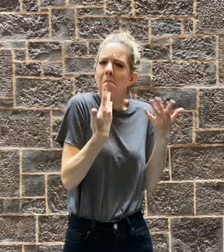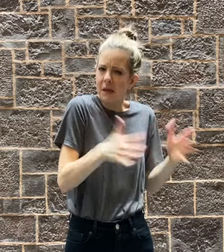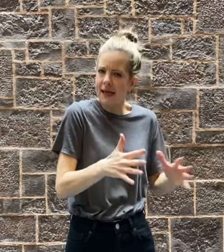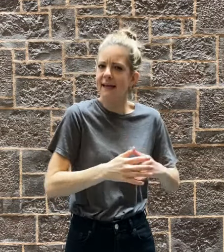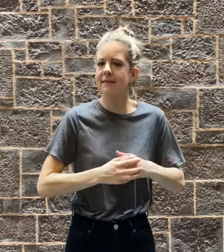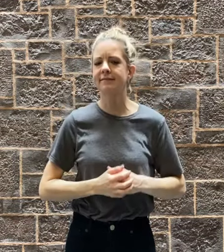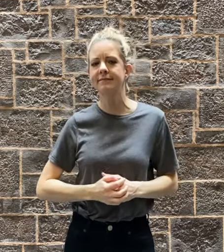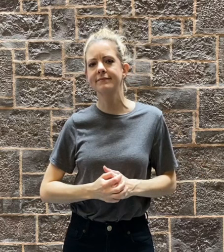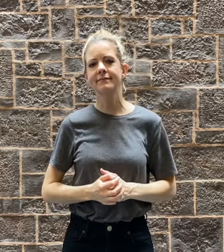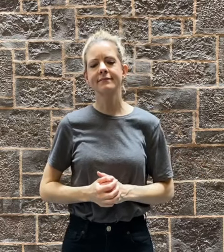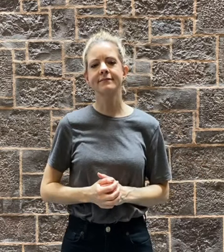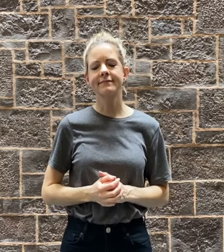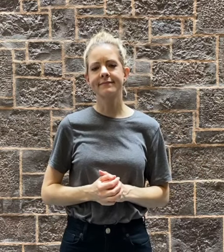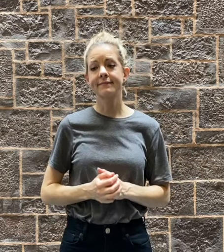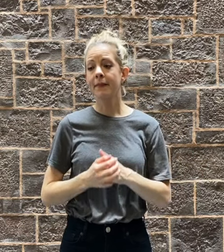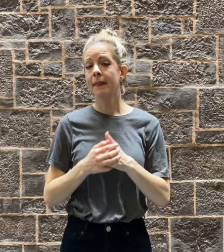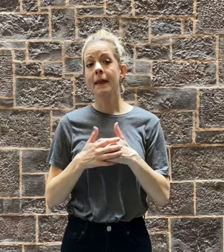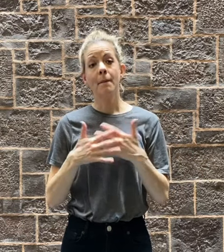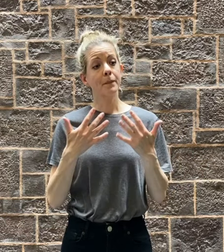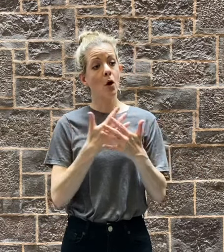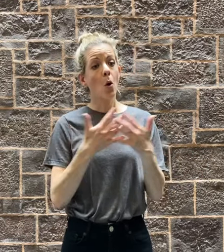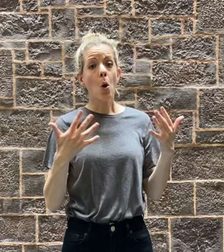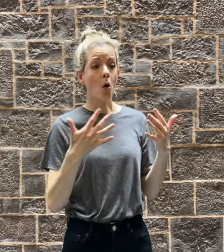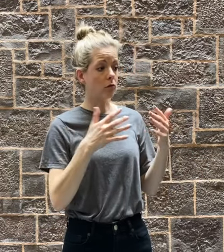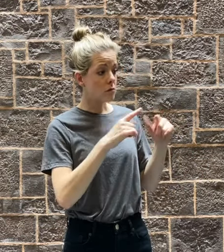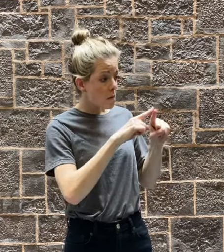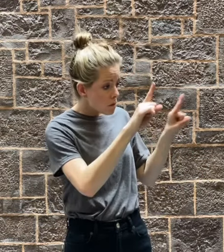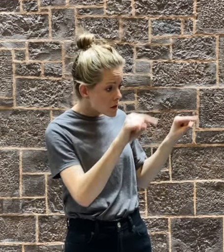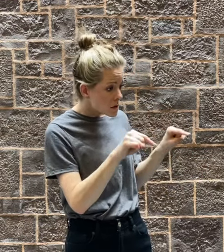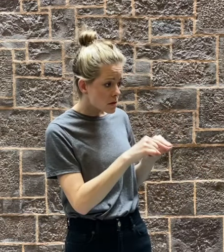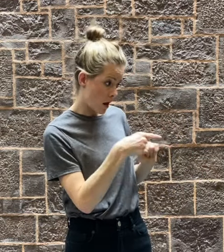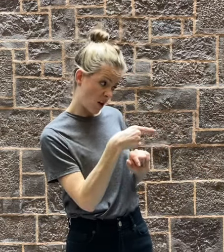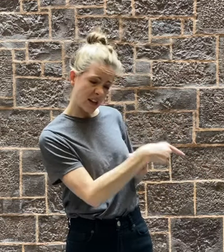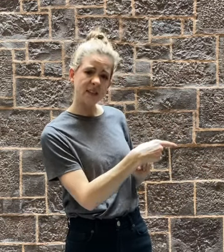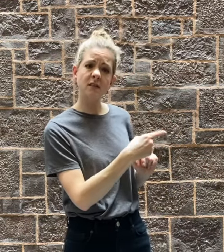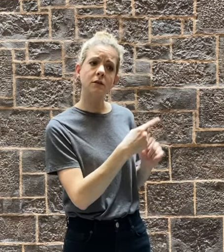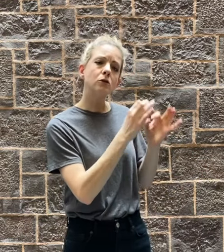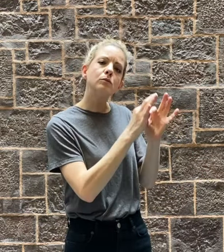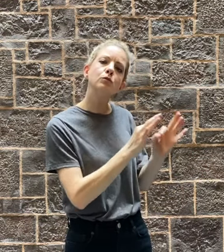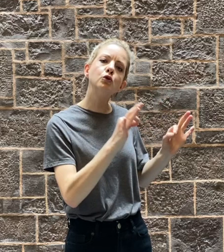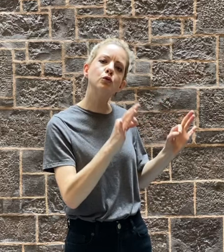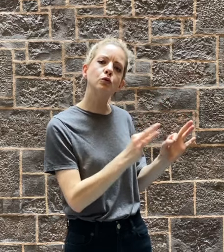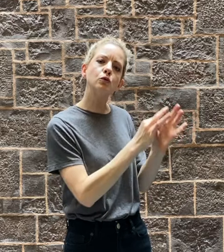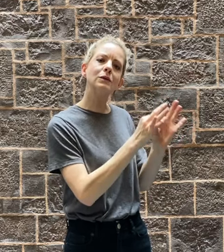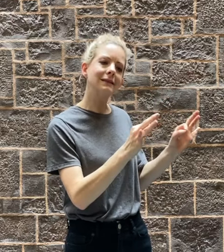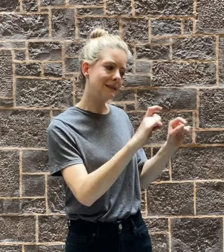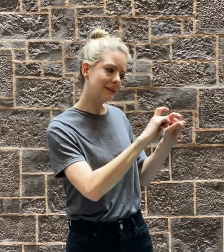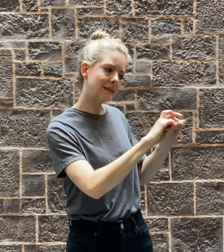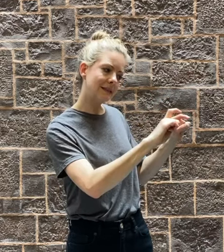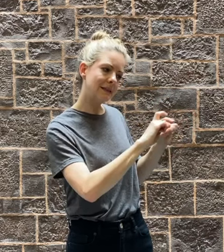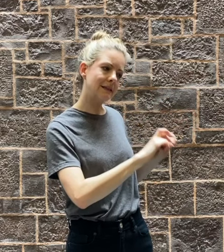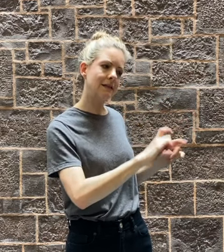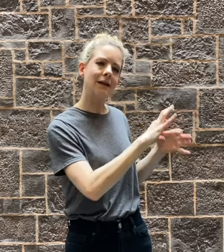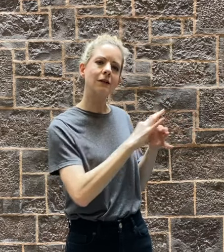A lot of the slides were sheet music for devotional hymns